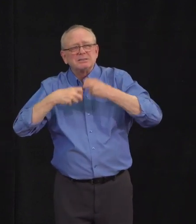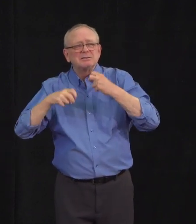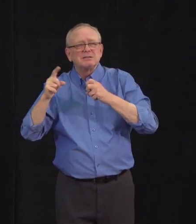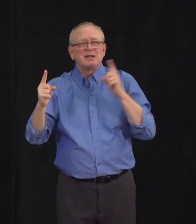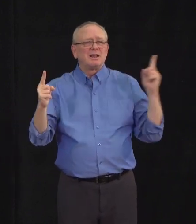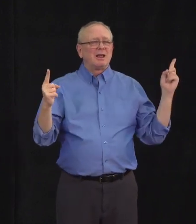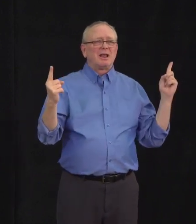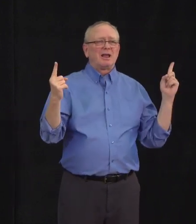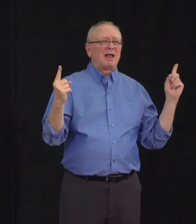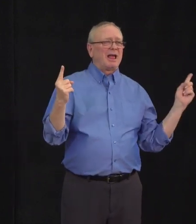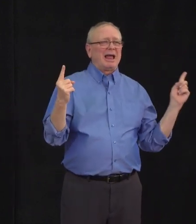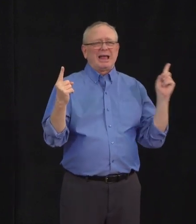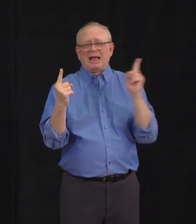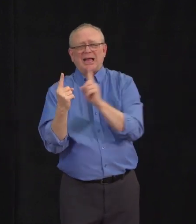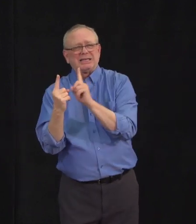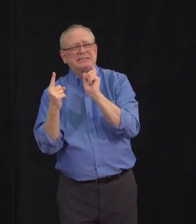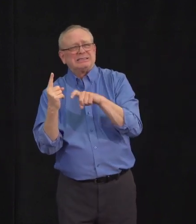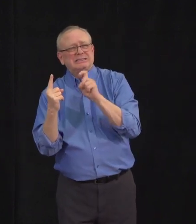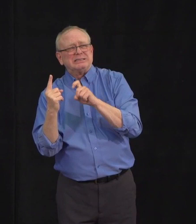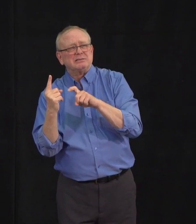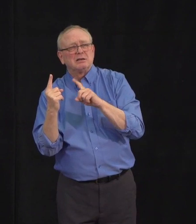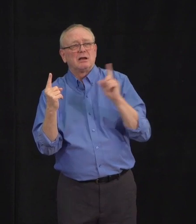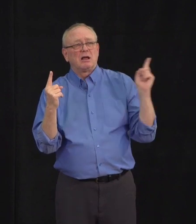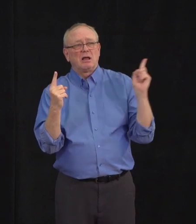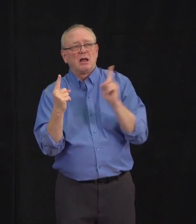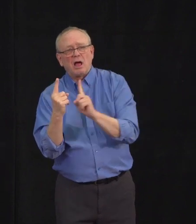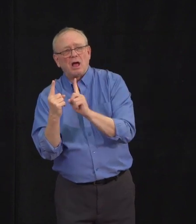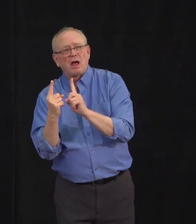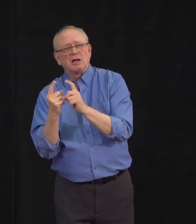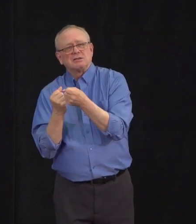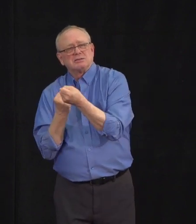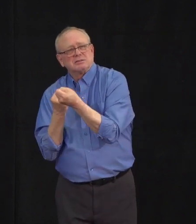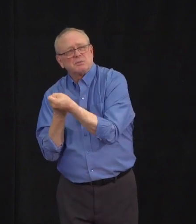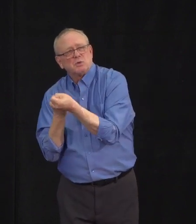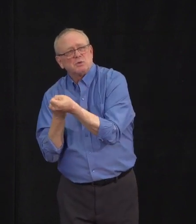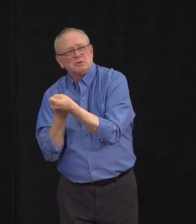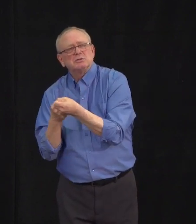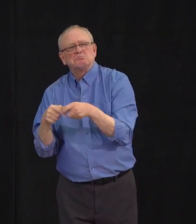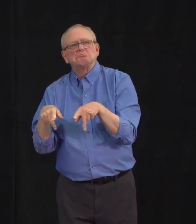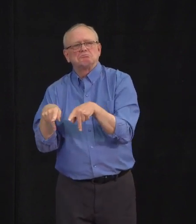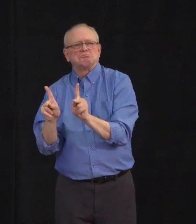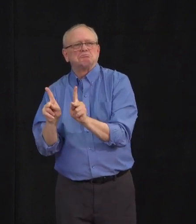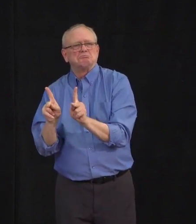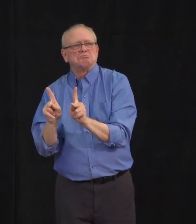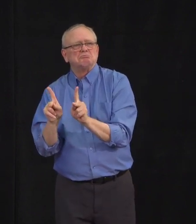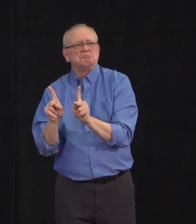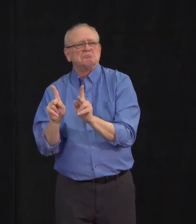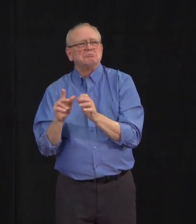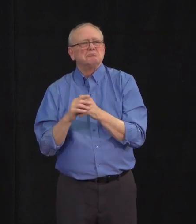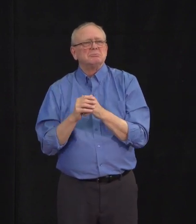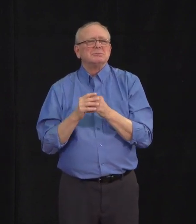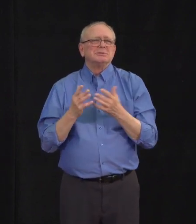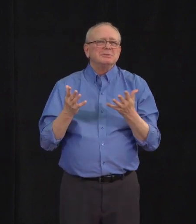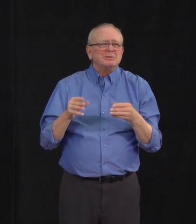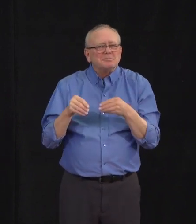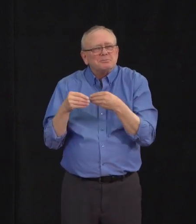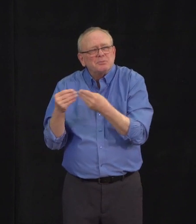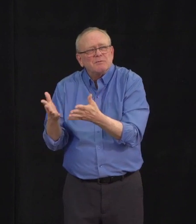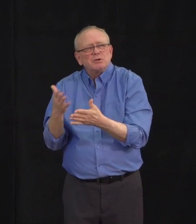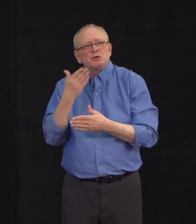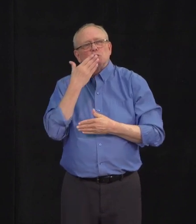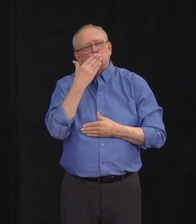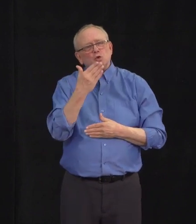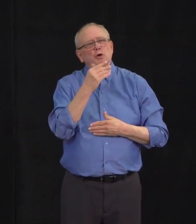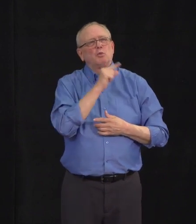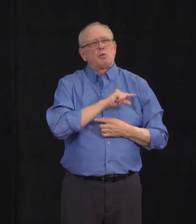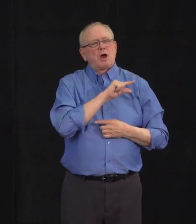who struggles again with cognitive impairment. And so we are allowing that quality of life exception as well for essential visitors.